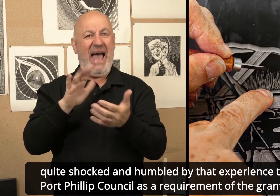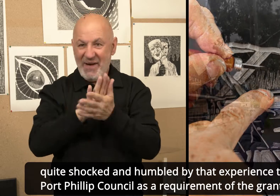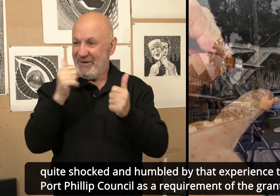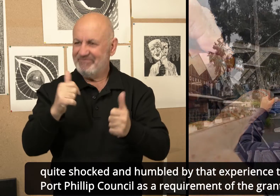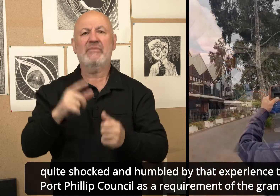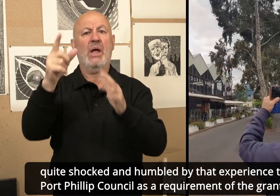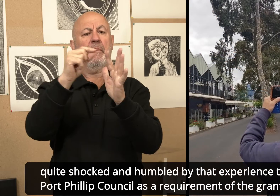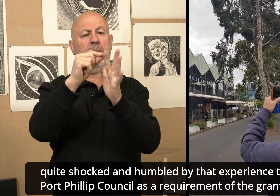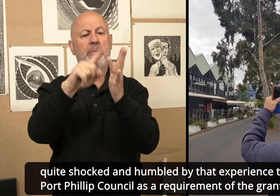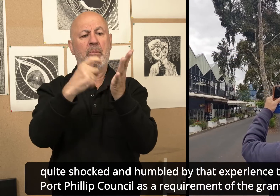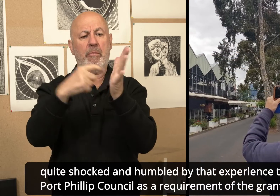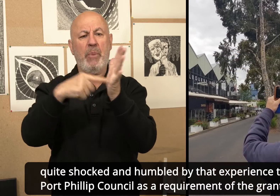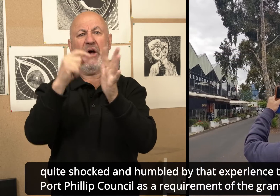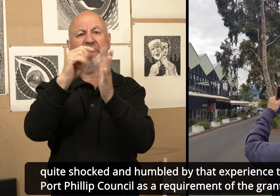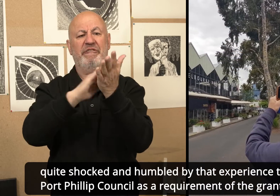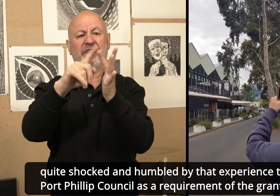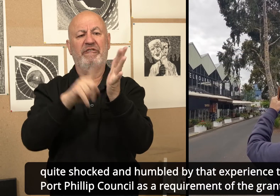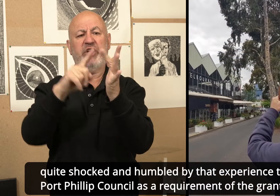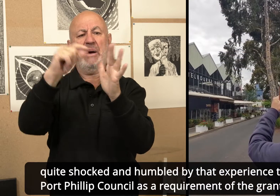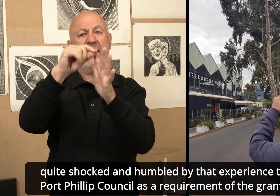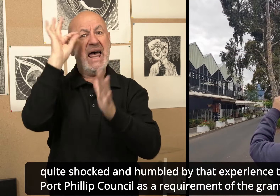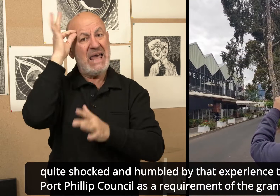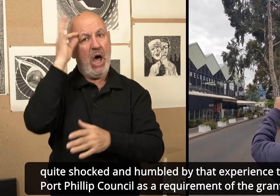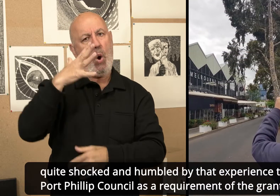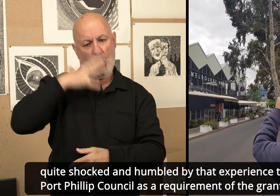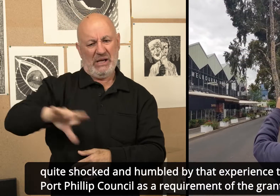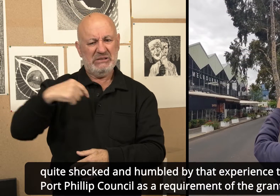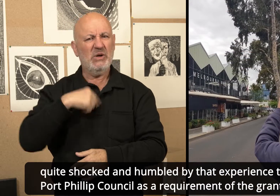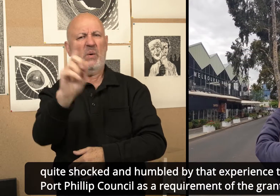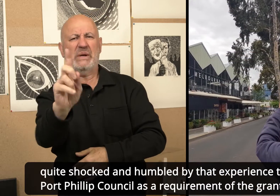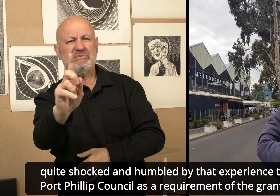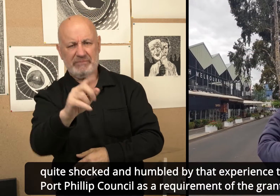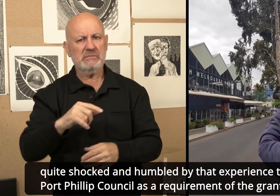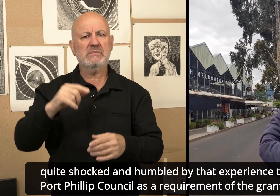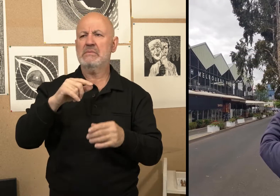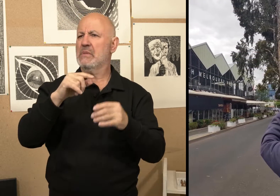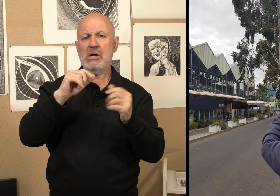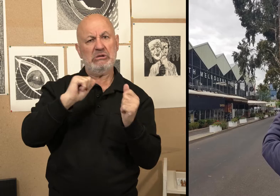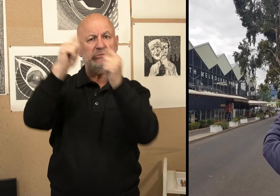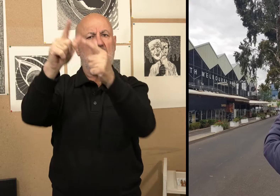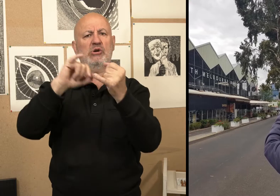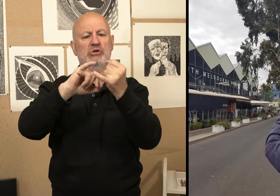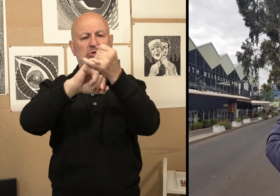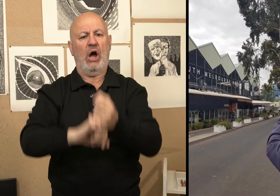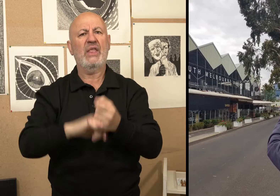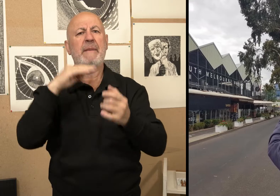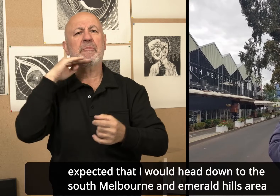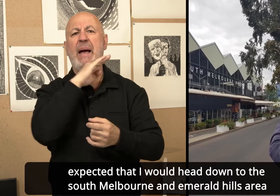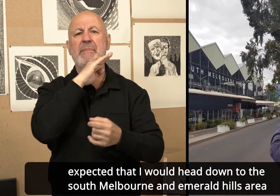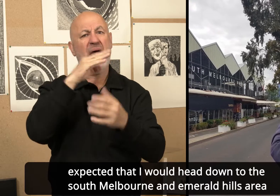shocked and humbled by that experience. The Port Phillip Council, as a requirement of the grant,